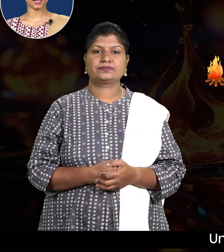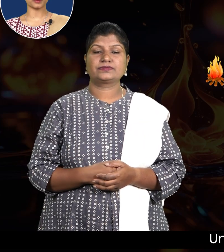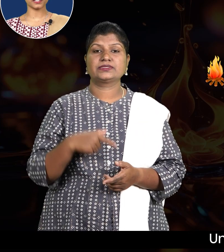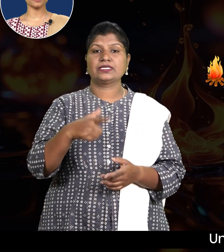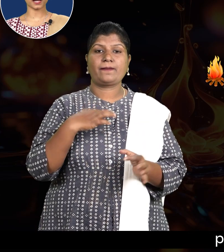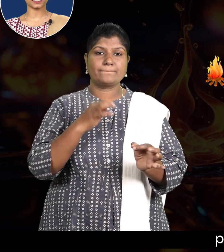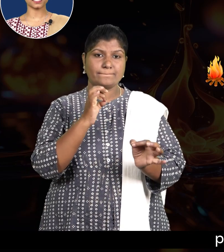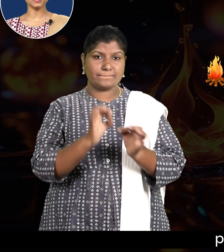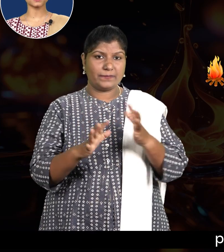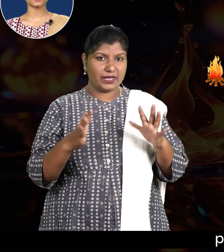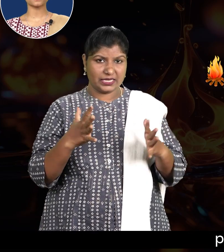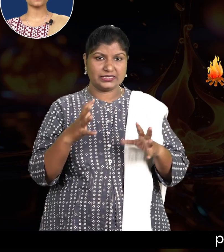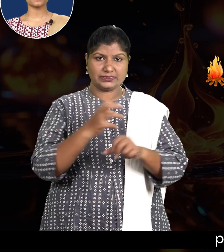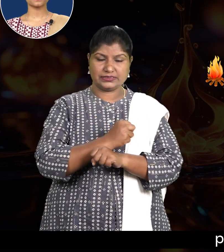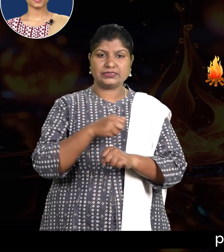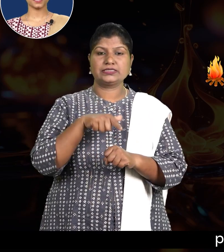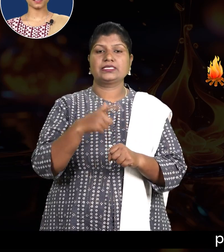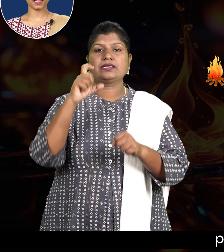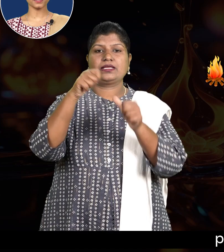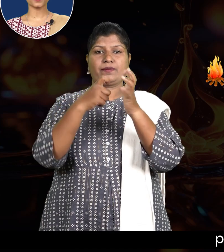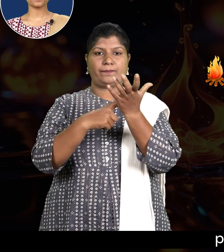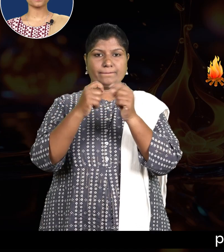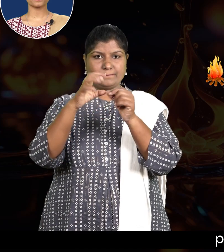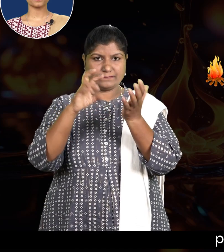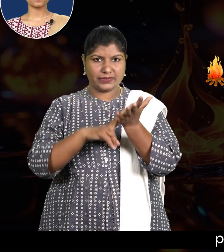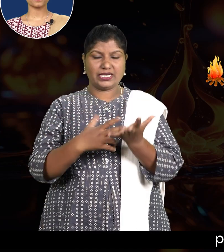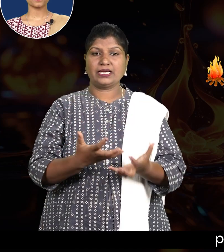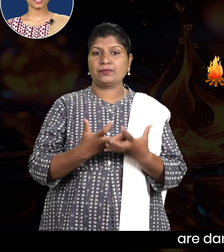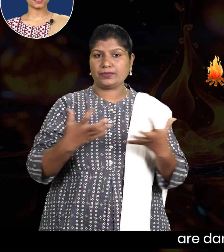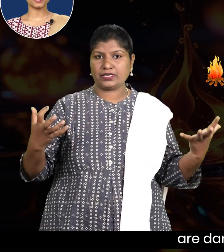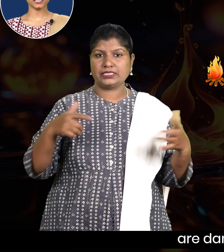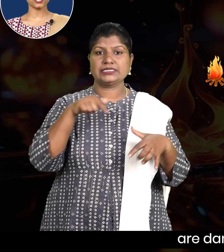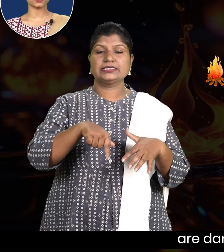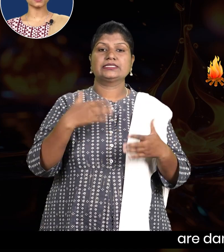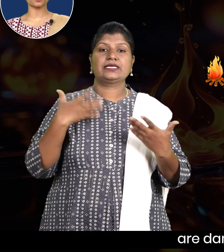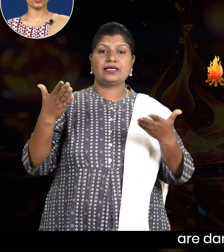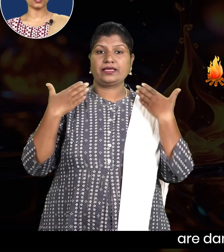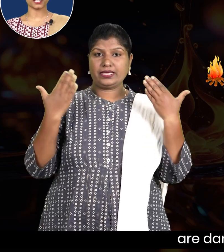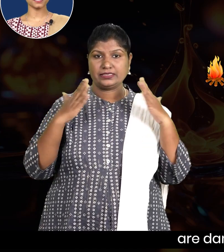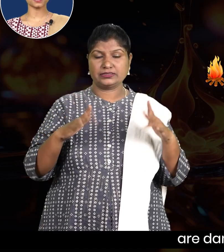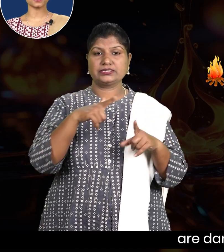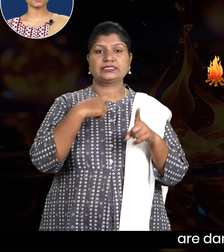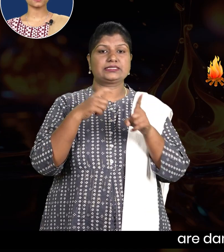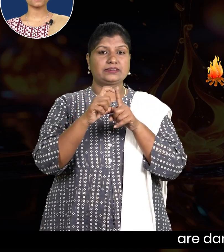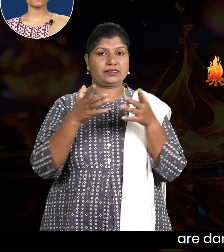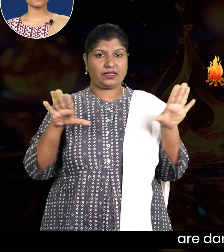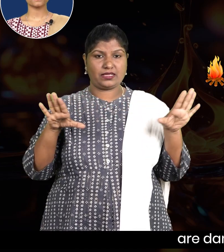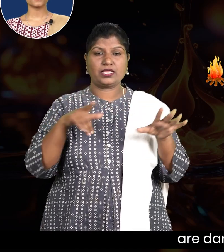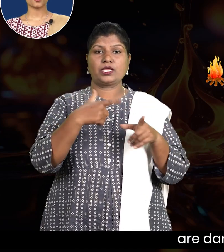Unburned carbon particles in air are dangerous pollutants